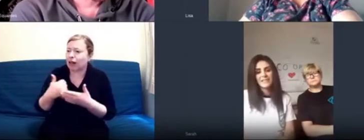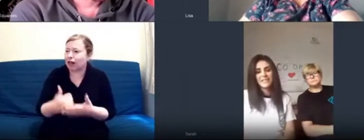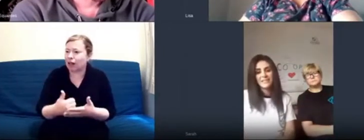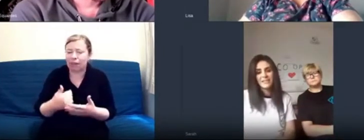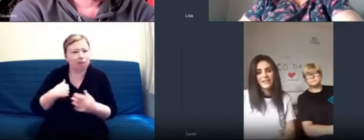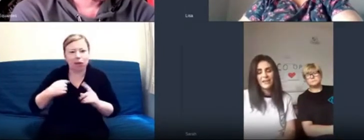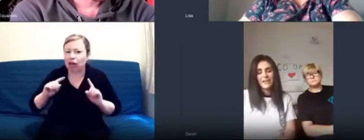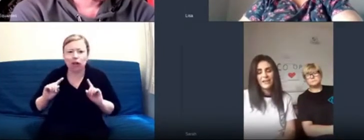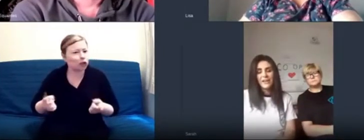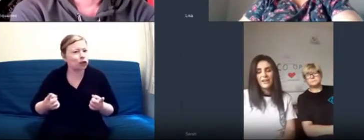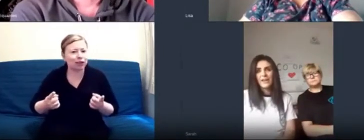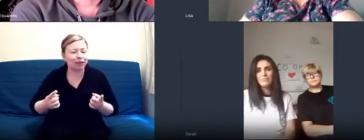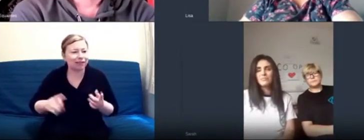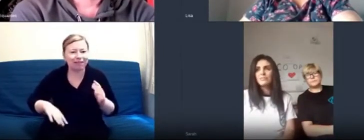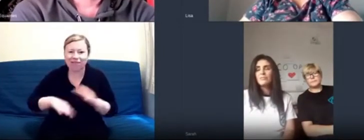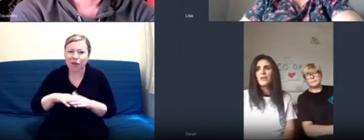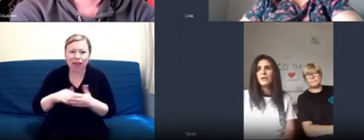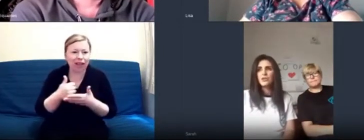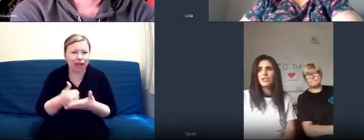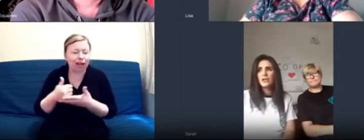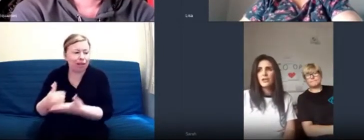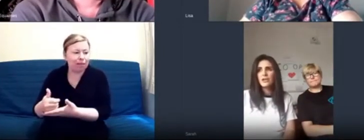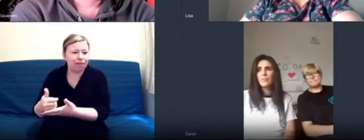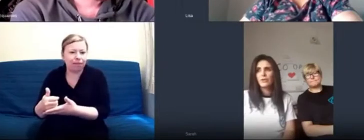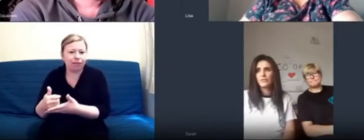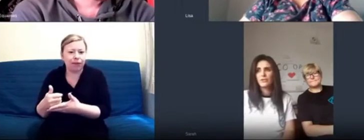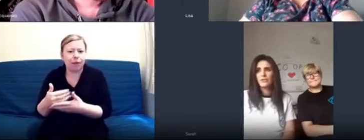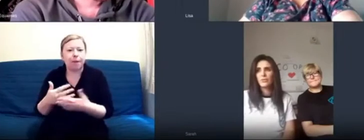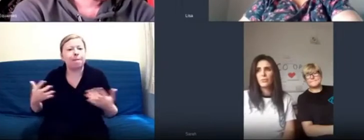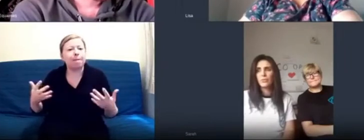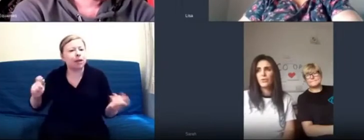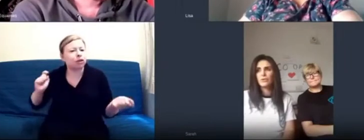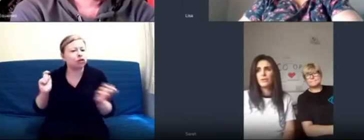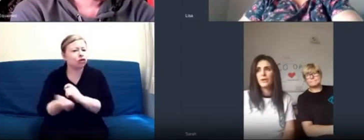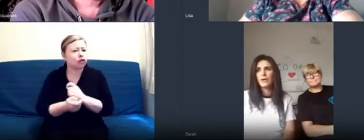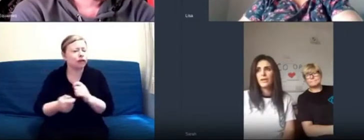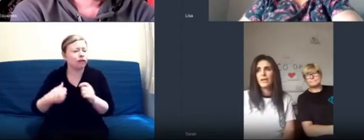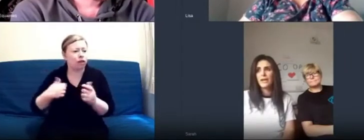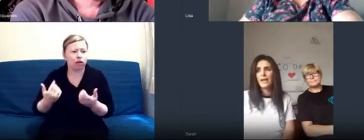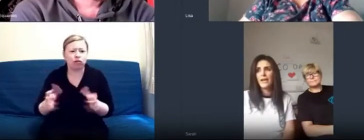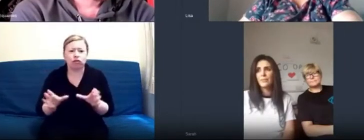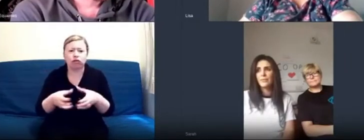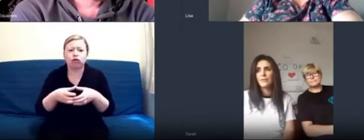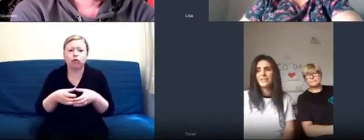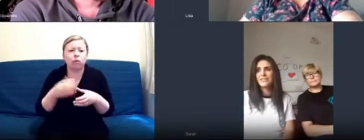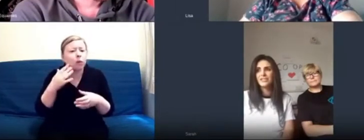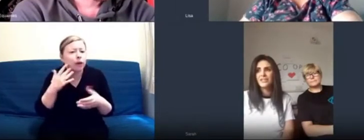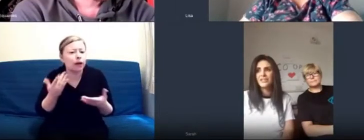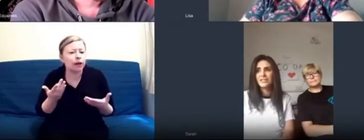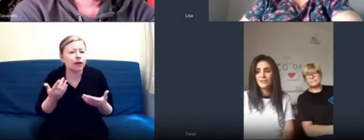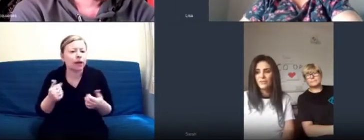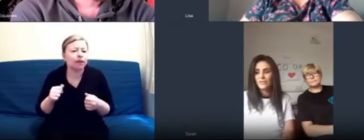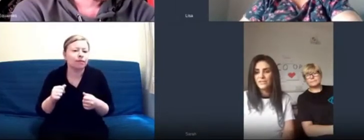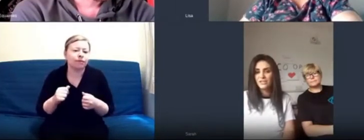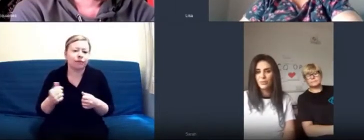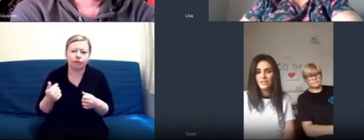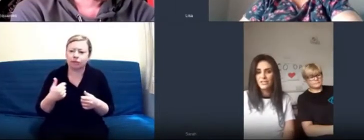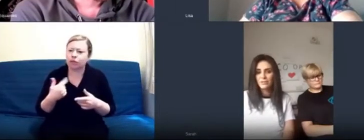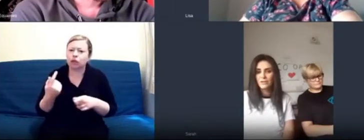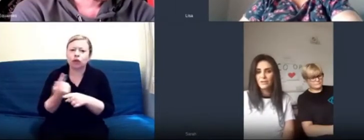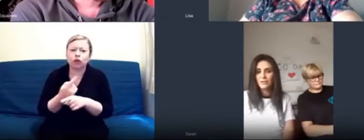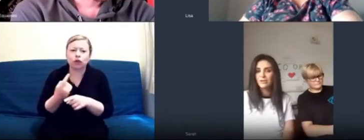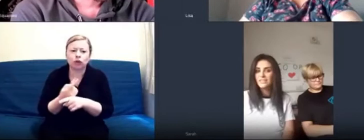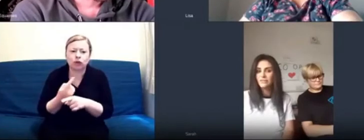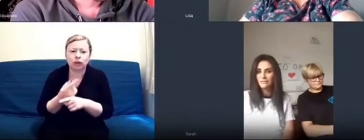able to facilitate it. A huge turning point for the group was when I had an interesting conversation